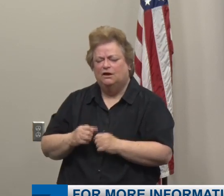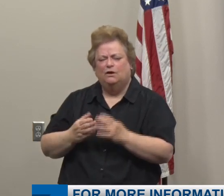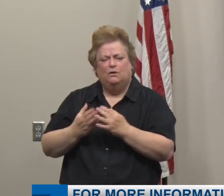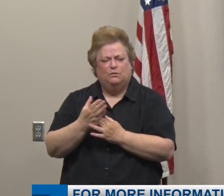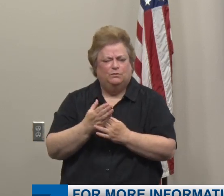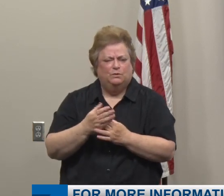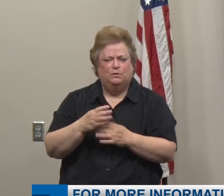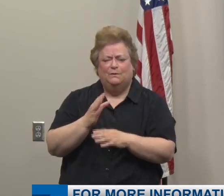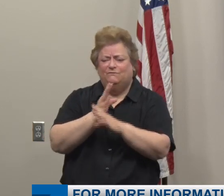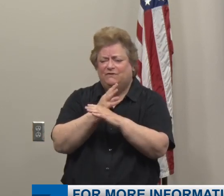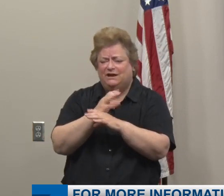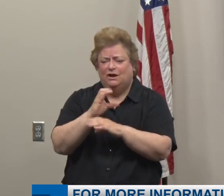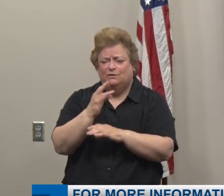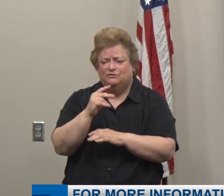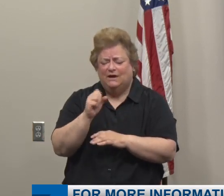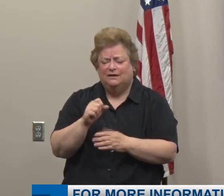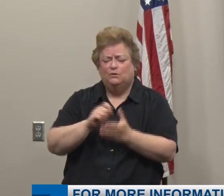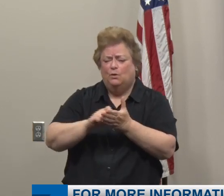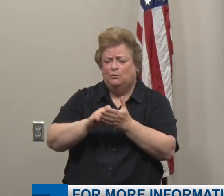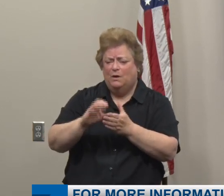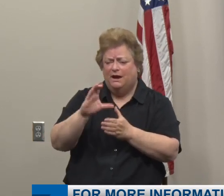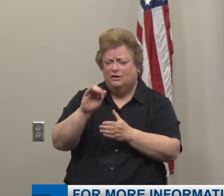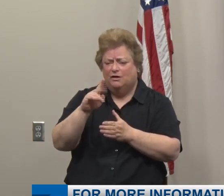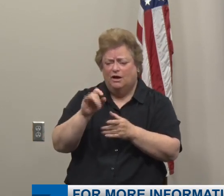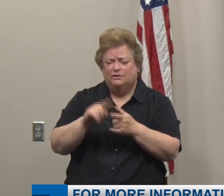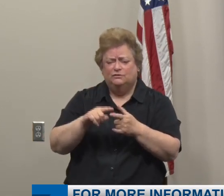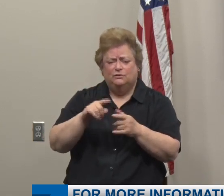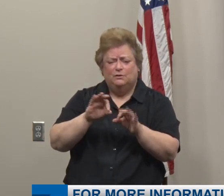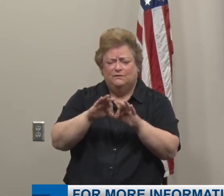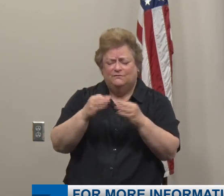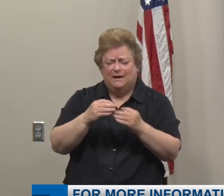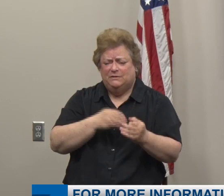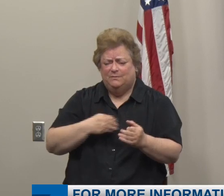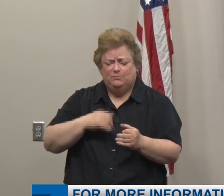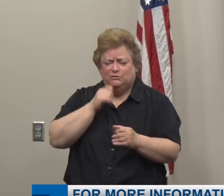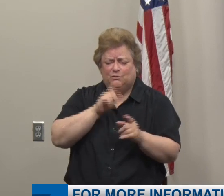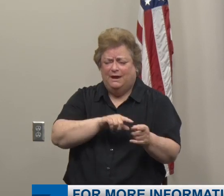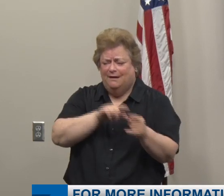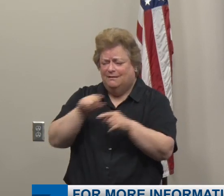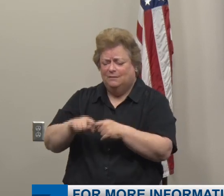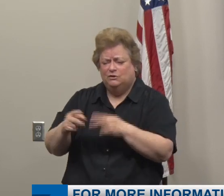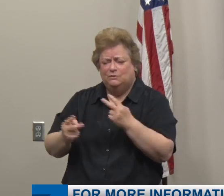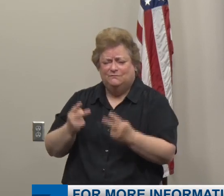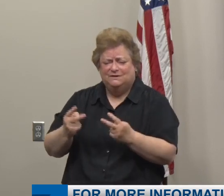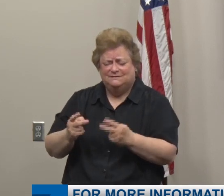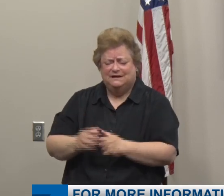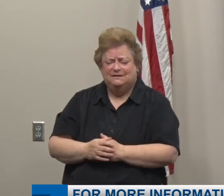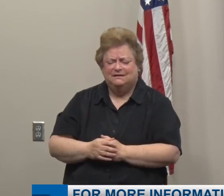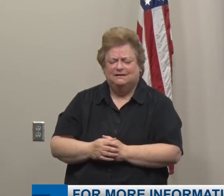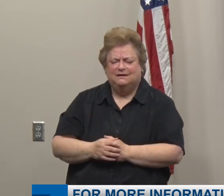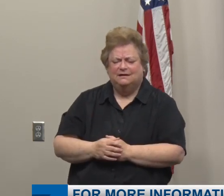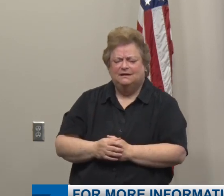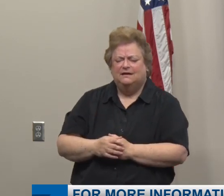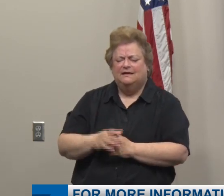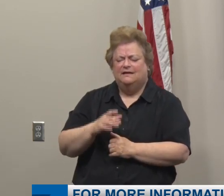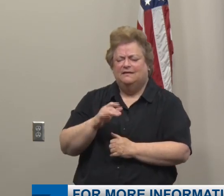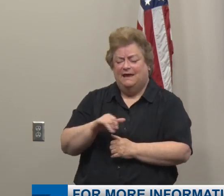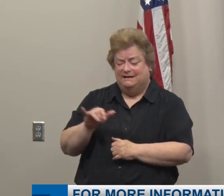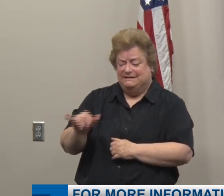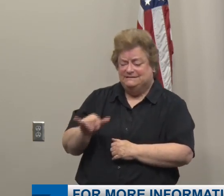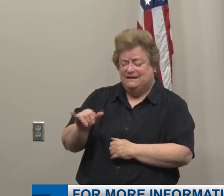and video chats or write cards and letters to family members whom they may not be able to visit at this time the transition to being at home